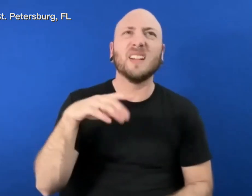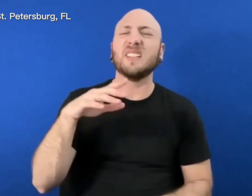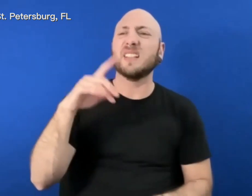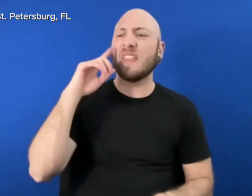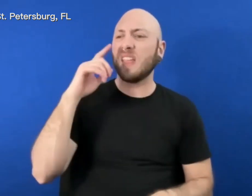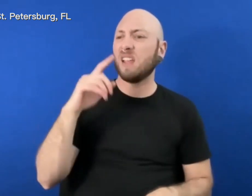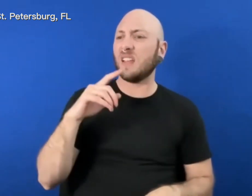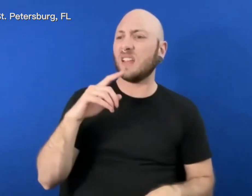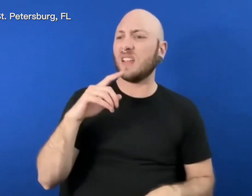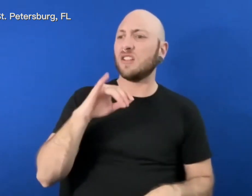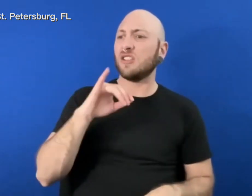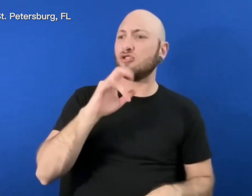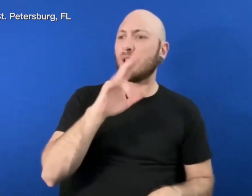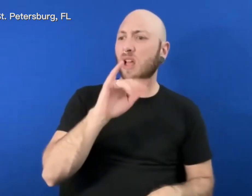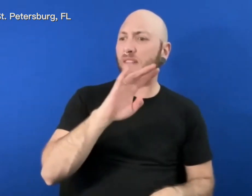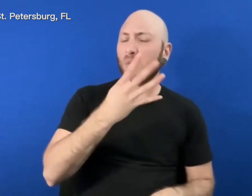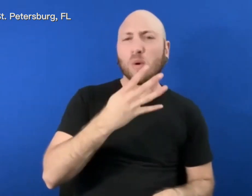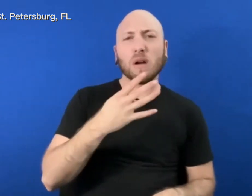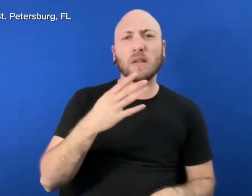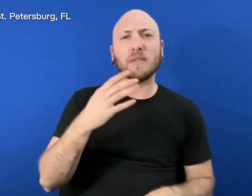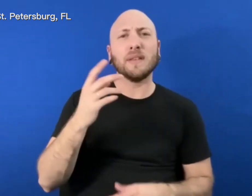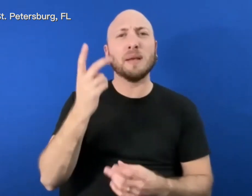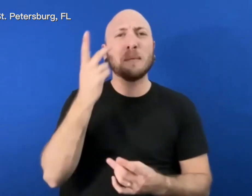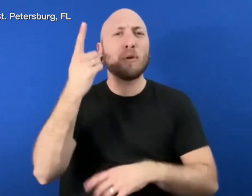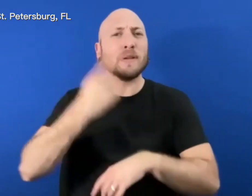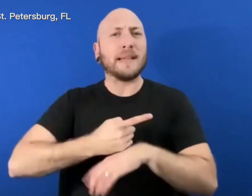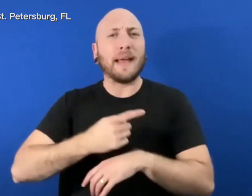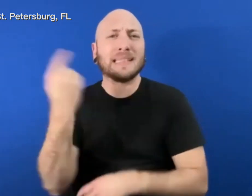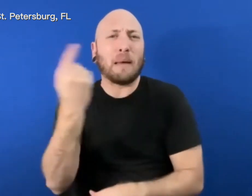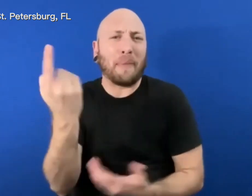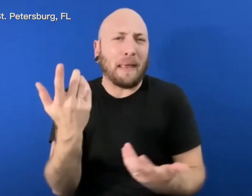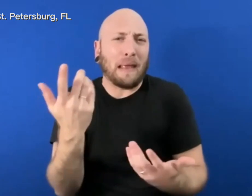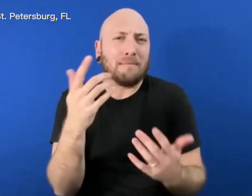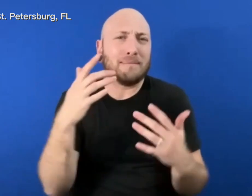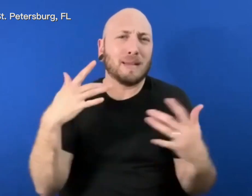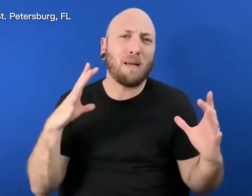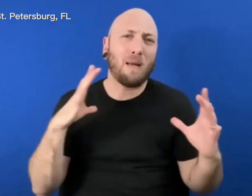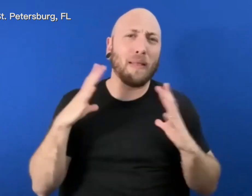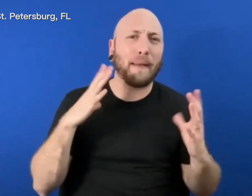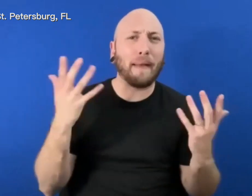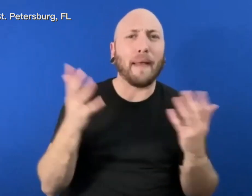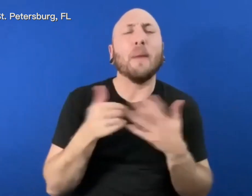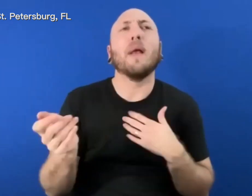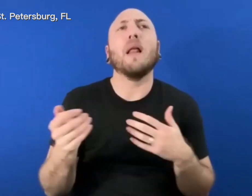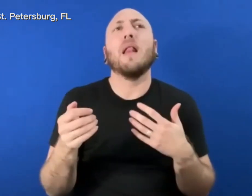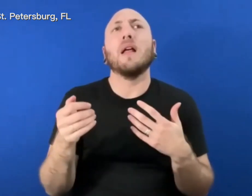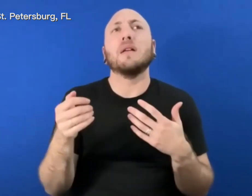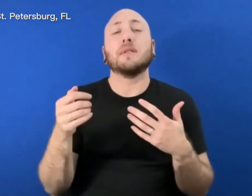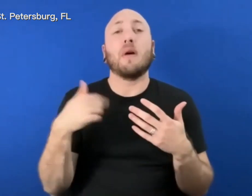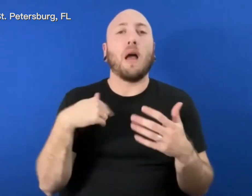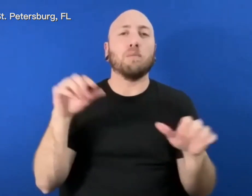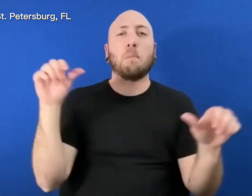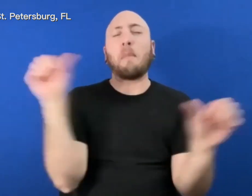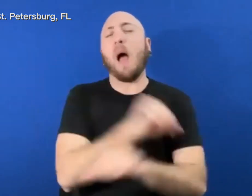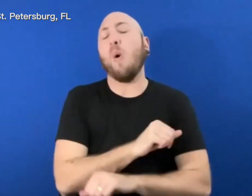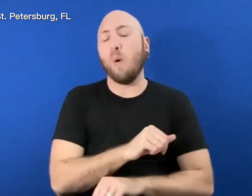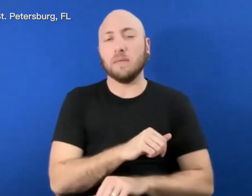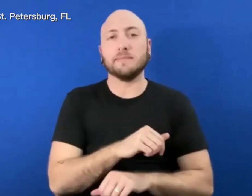days. And, you know, I was just obliterated and I got arrested for it. And so I got in trouble. I had to